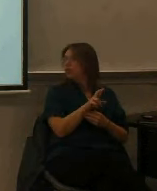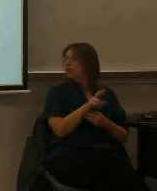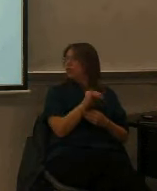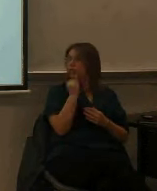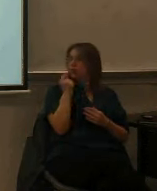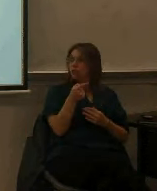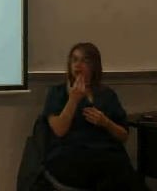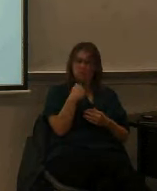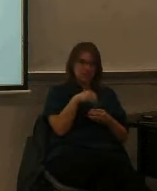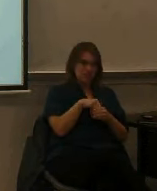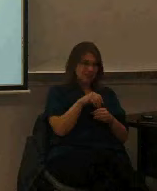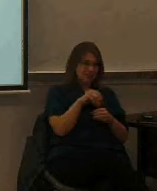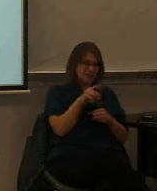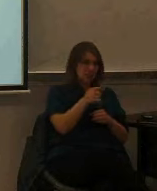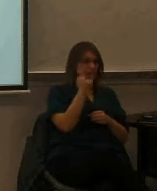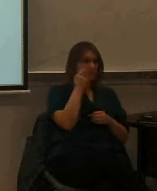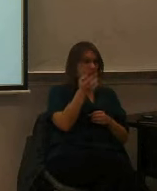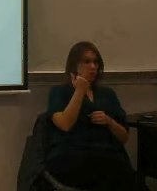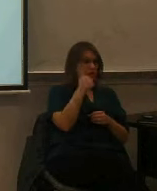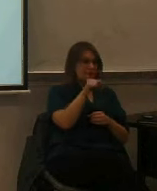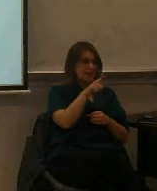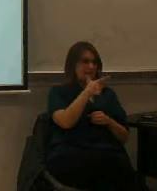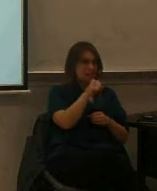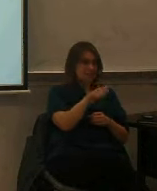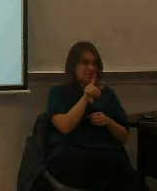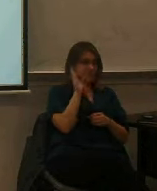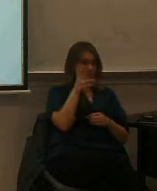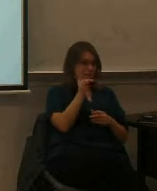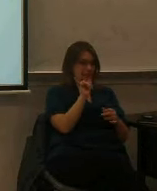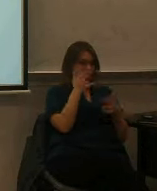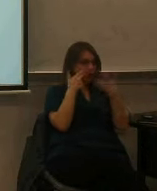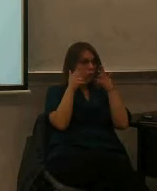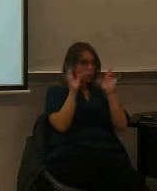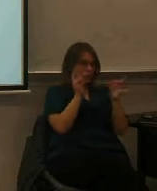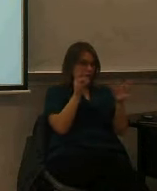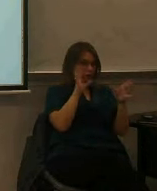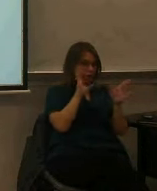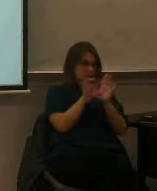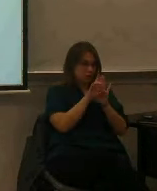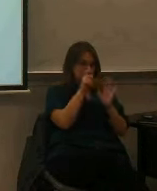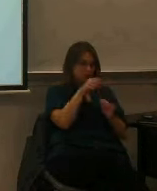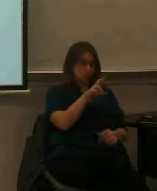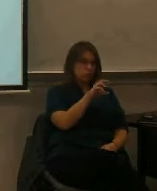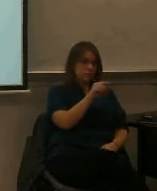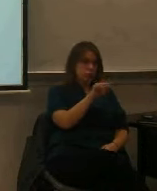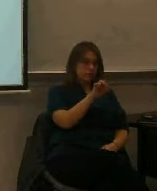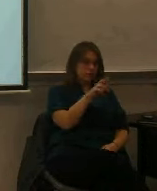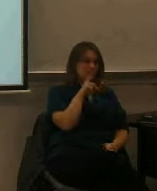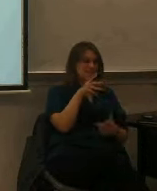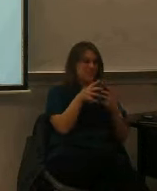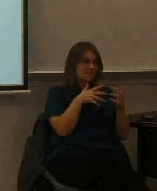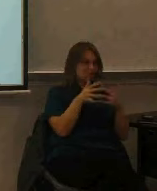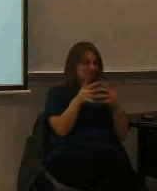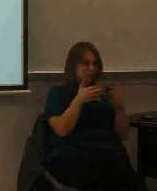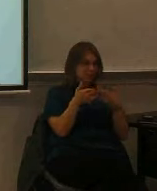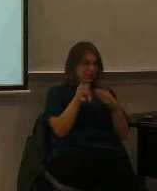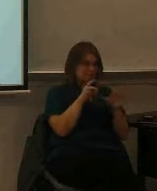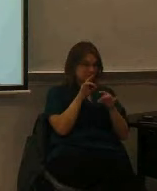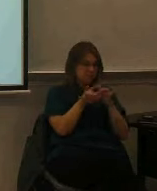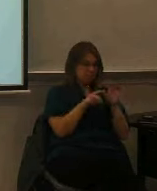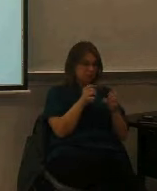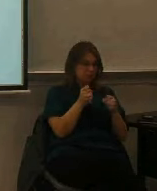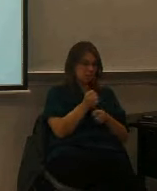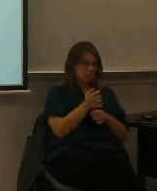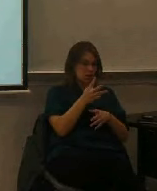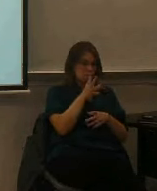If you're an alga, this would be like a Halloween horror picture, right? This rotifer is filtering stuff, and it's basically causing